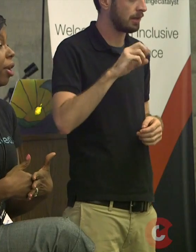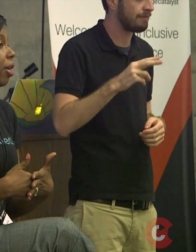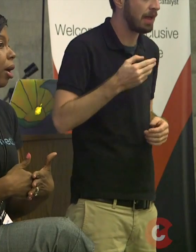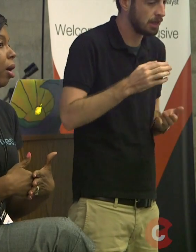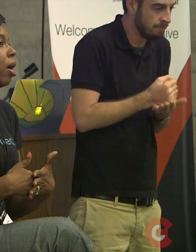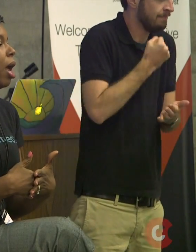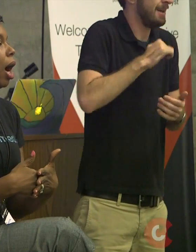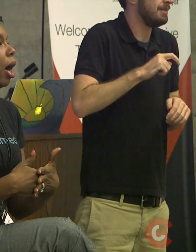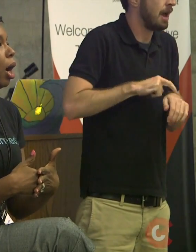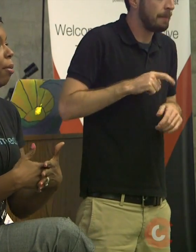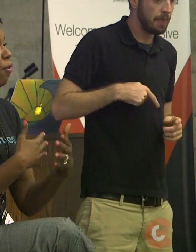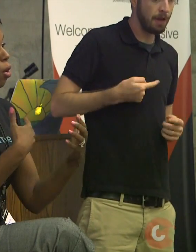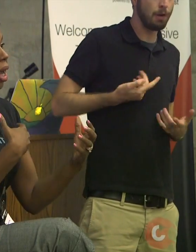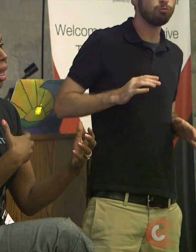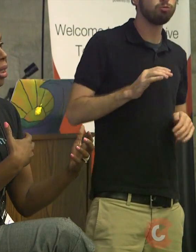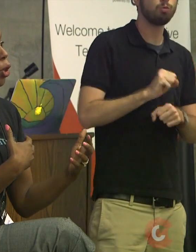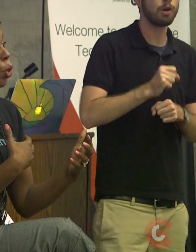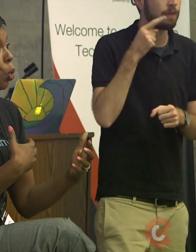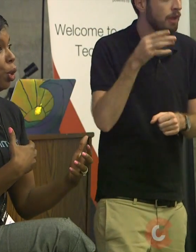you've worked there,